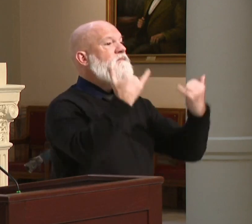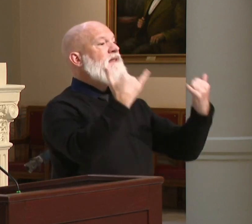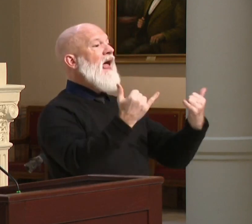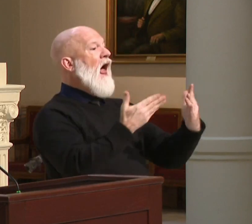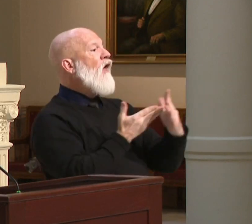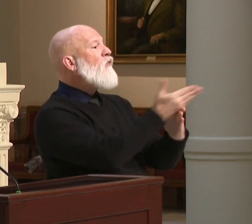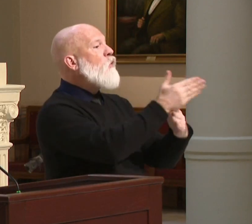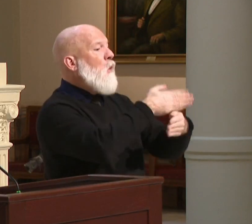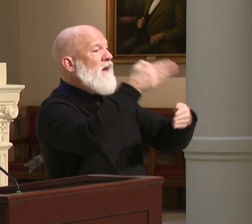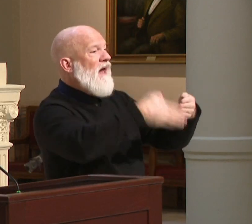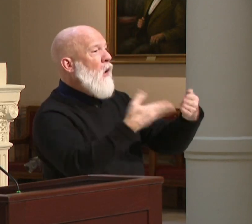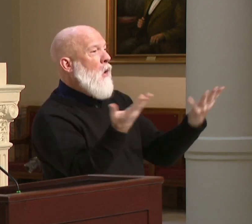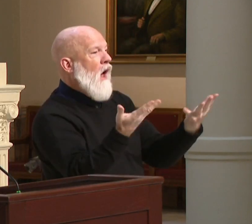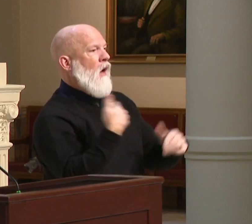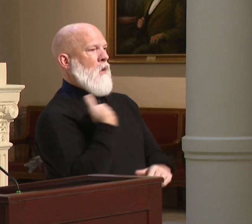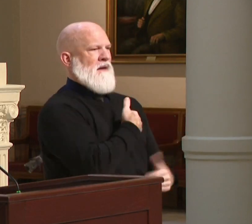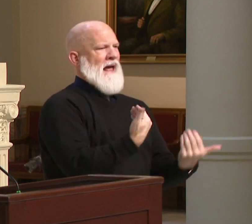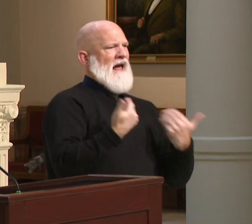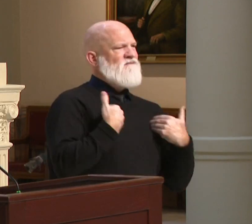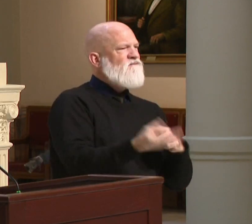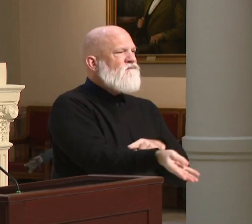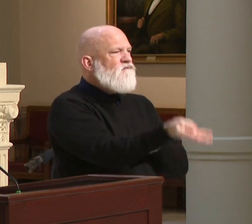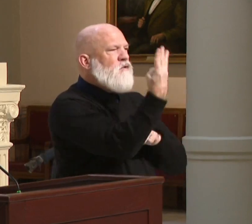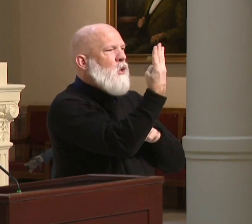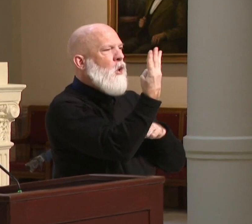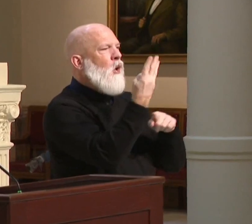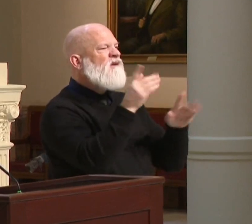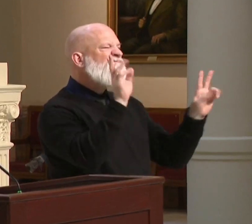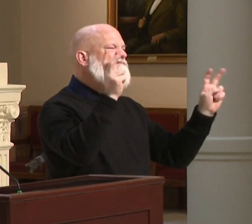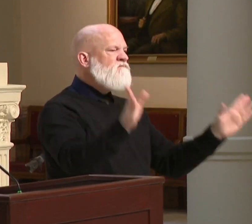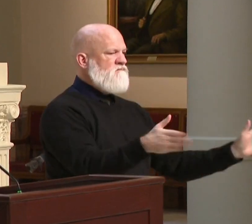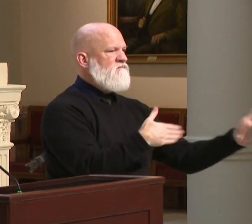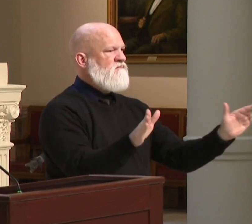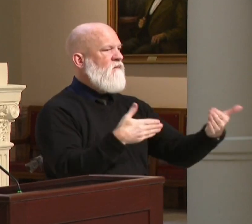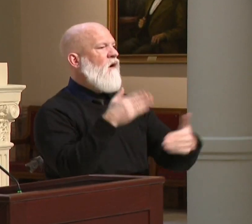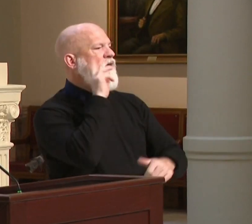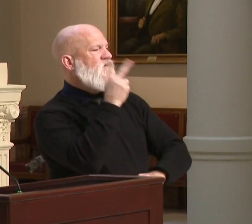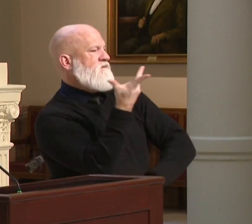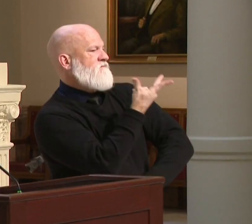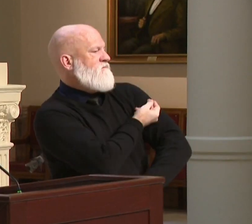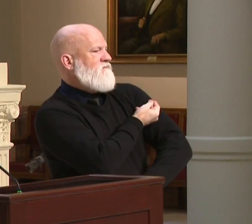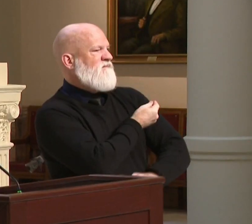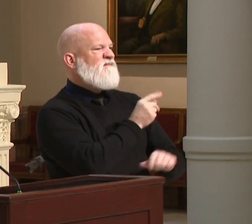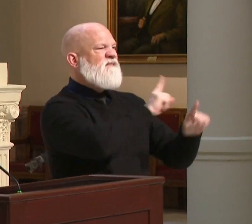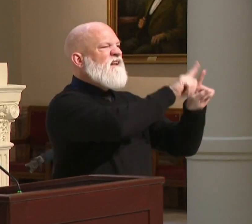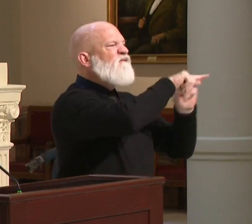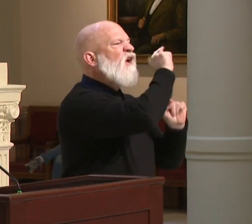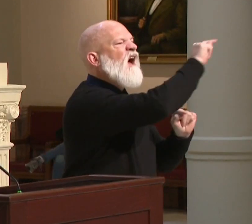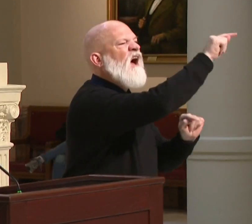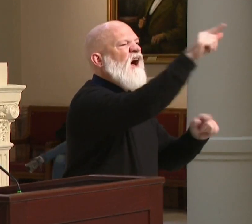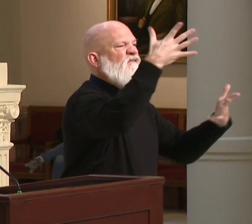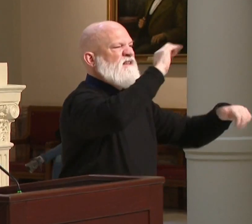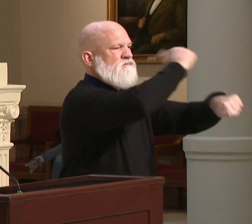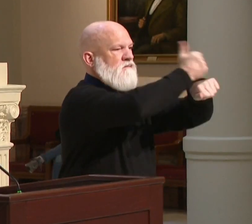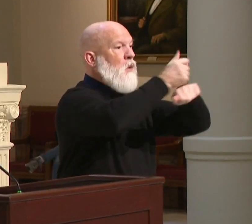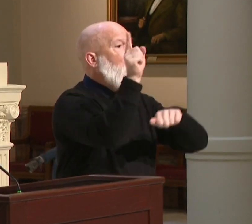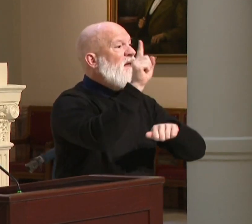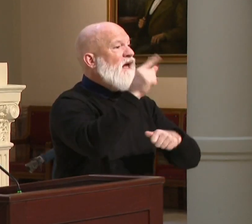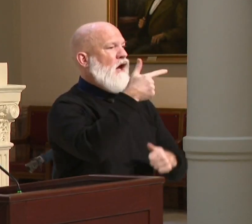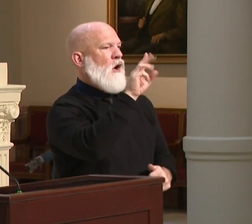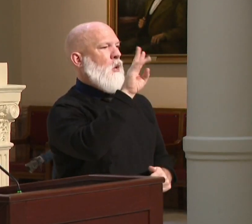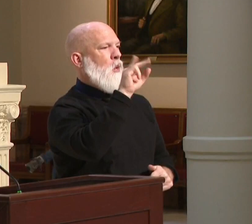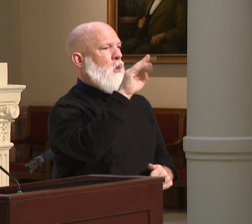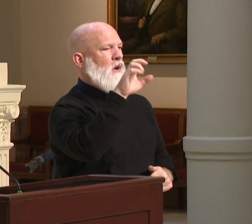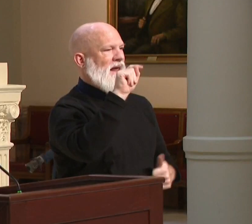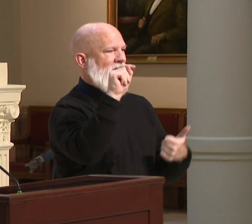4 mass vaccination sites for healthcare workers in Metro Atlanta, located in Gwinnett, Cobb,